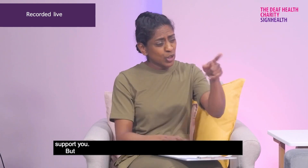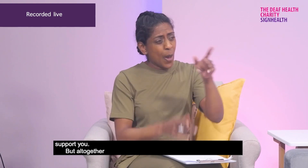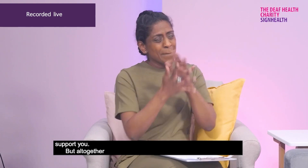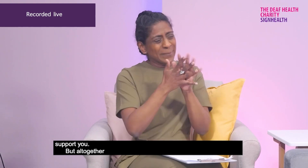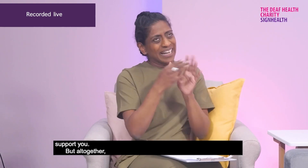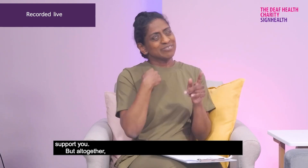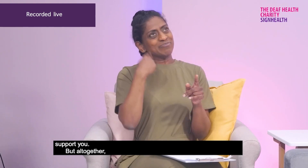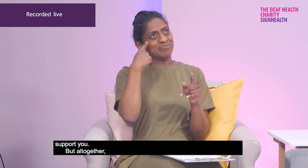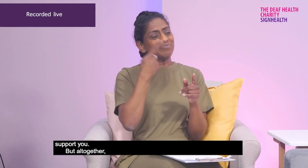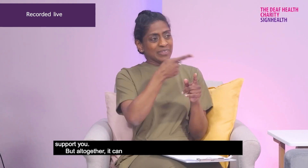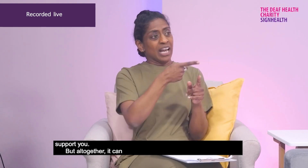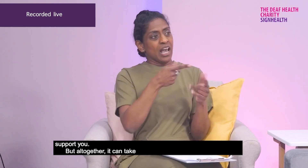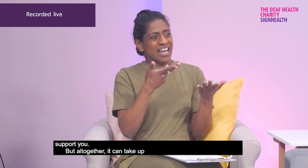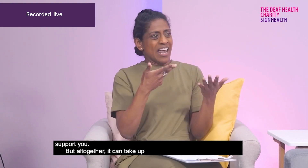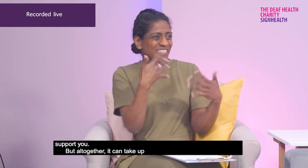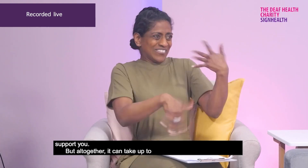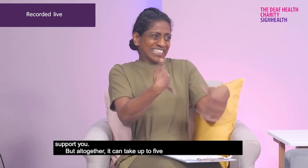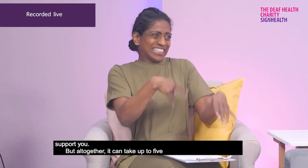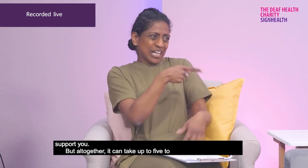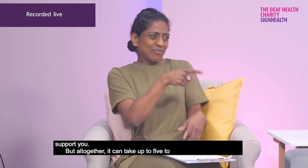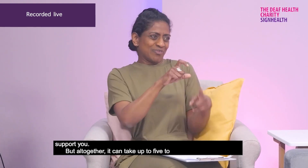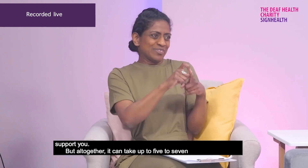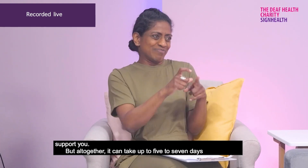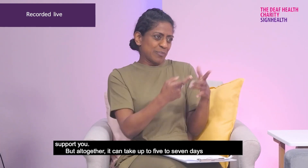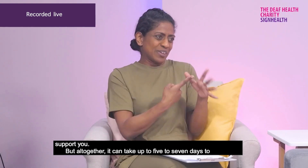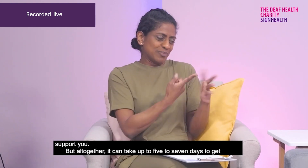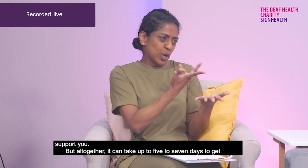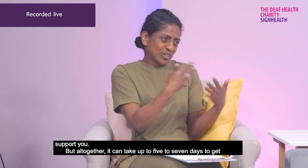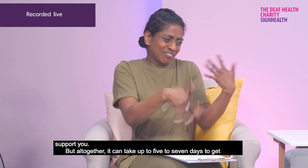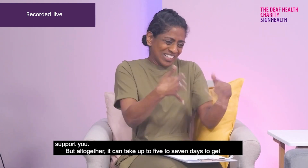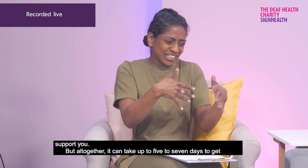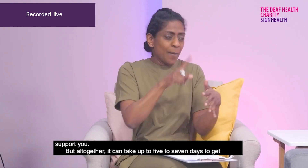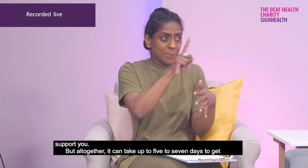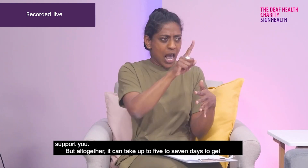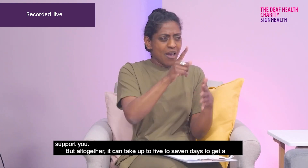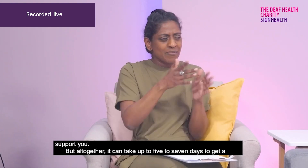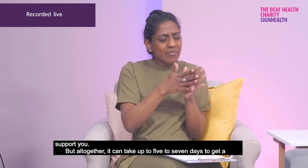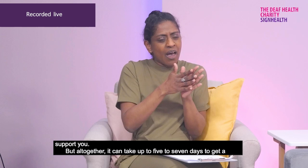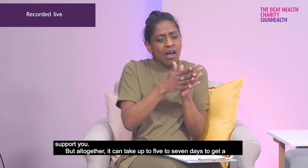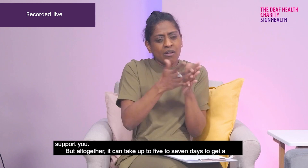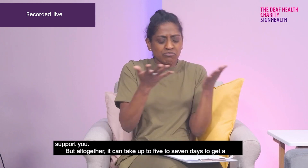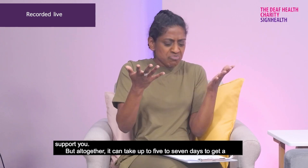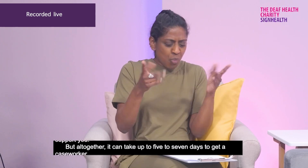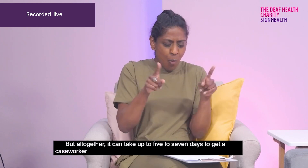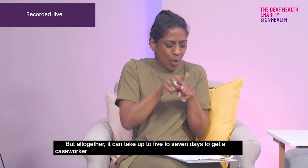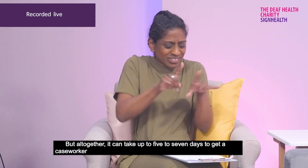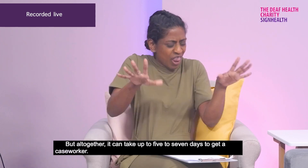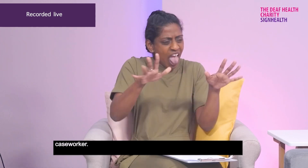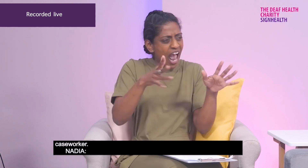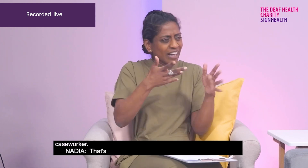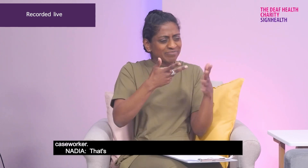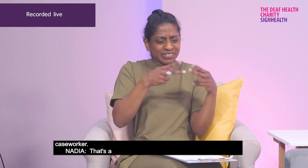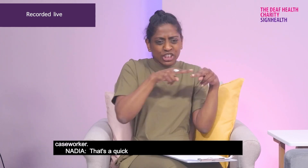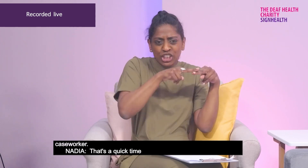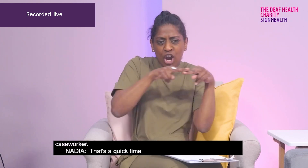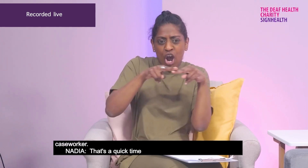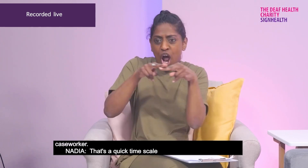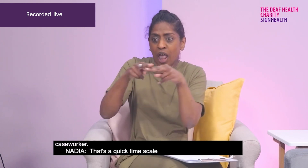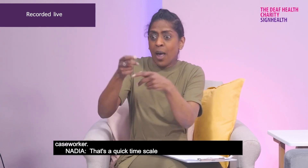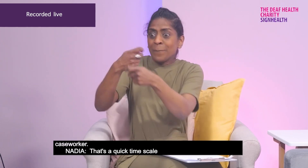But altogether, it can take about up to 5 to 7 days to get a caseworker. Wow, that's really quick timescale then. So